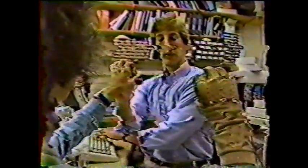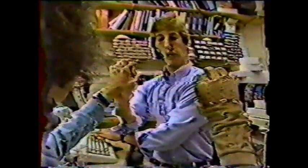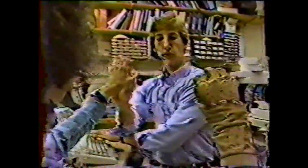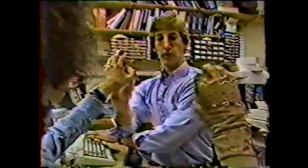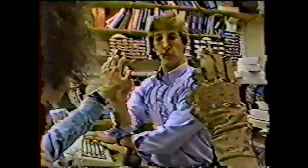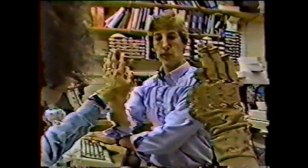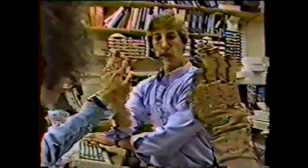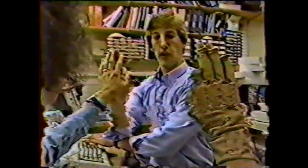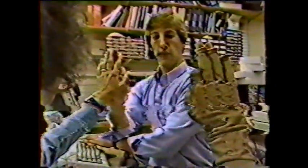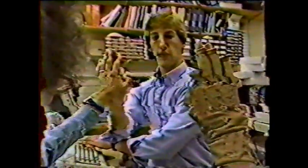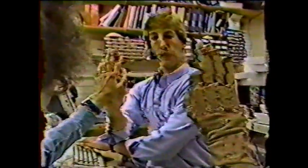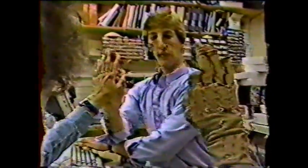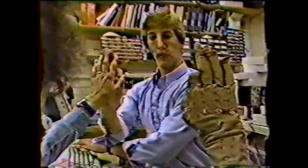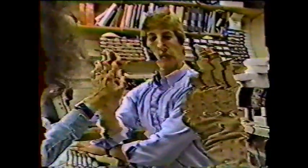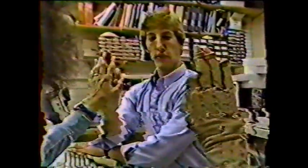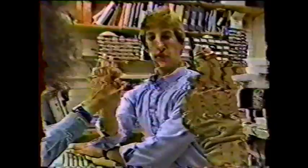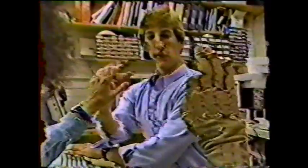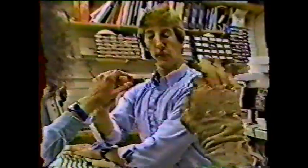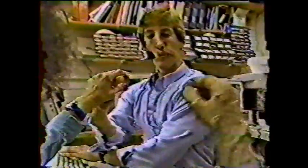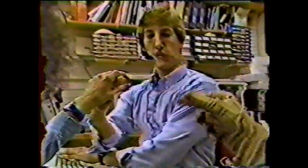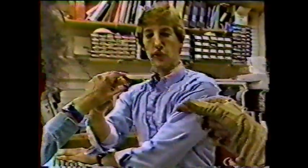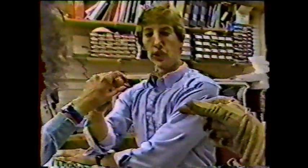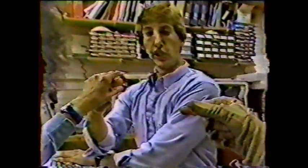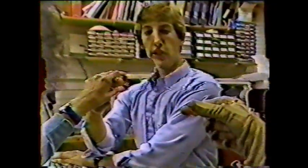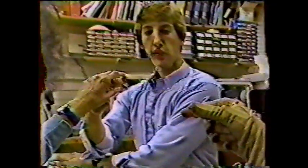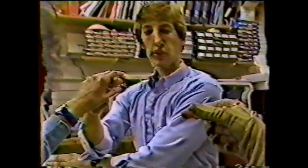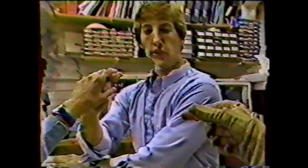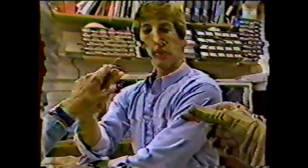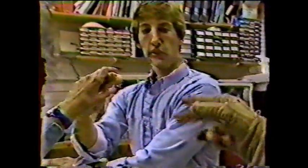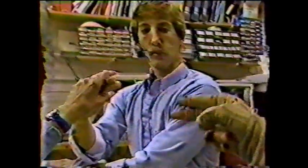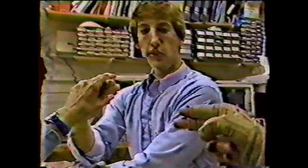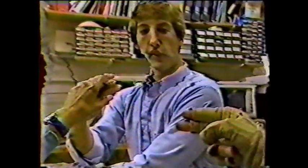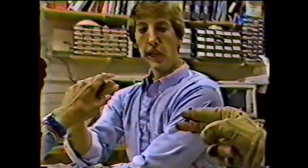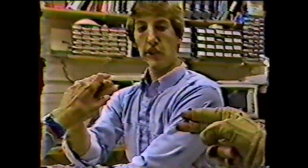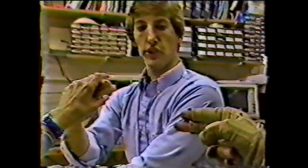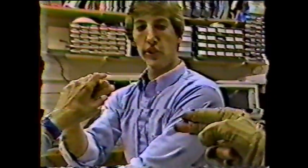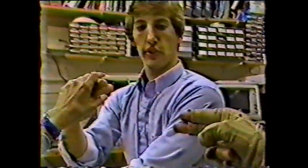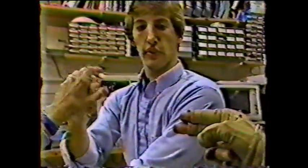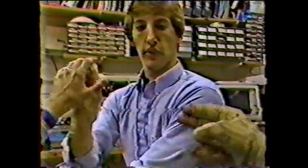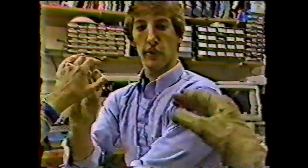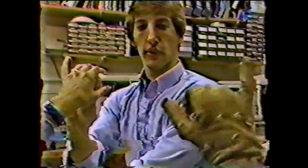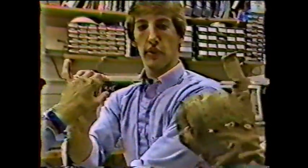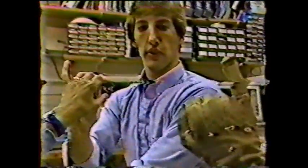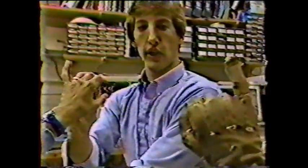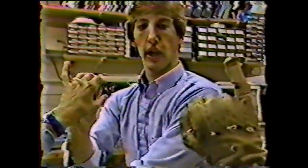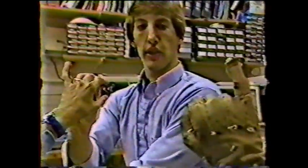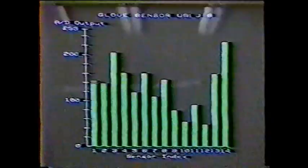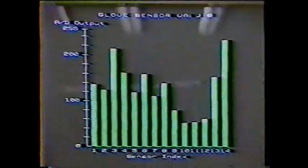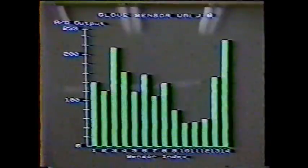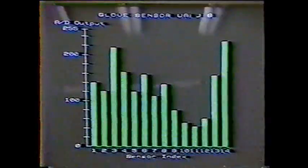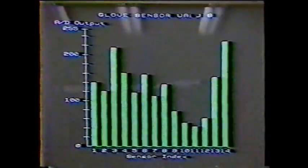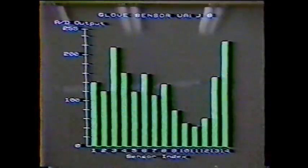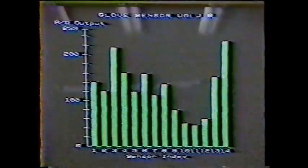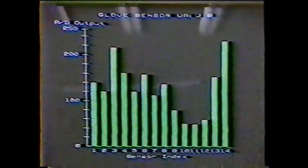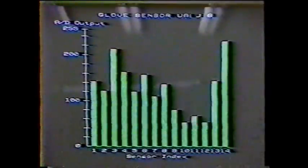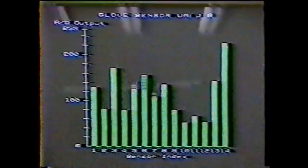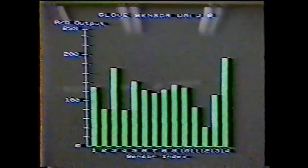understand Nancy's F, style of fingerspelling, literally her handwriting. H, I. Each bar